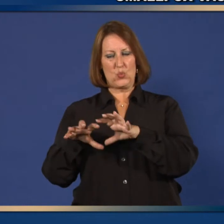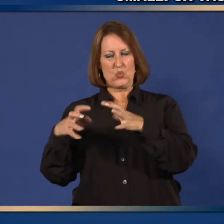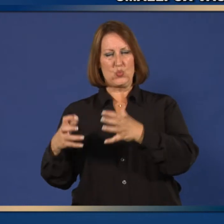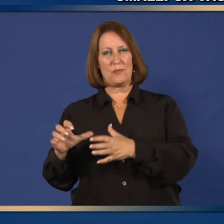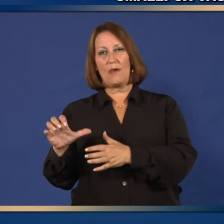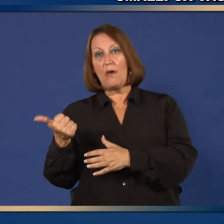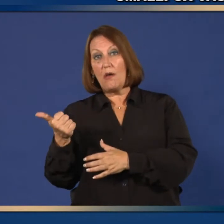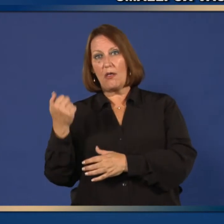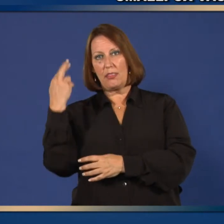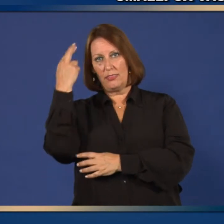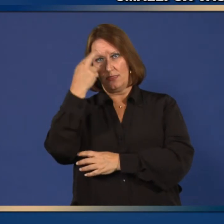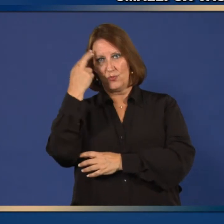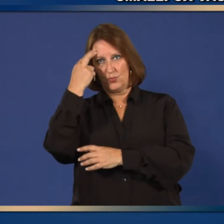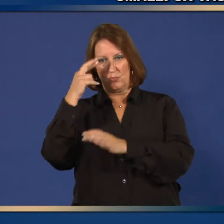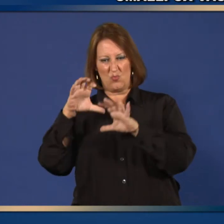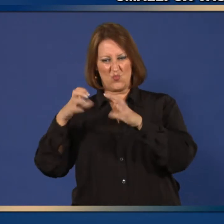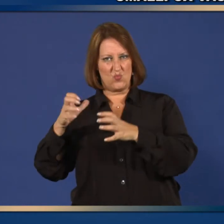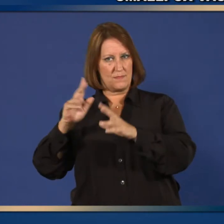Other reasons.